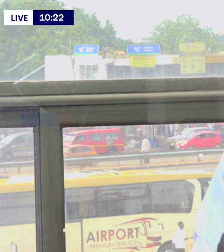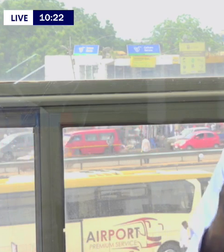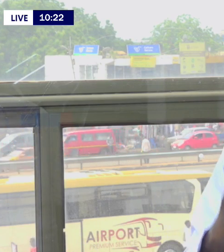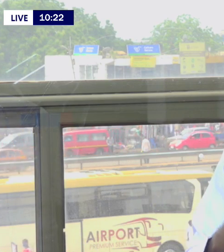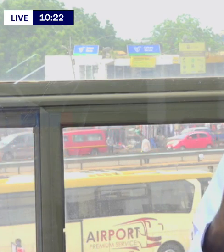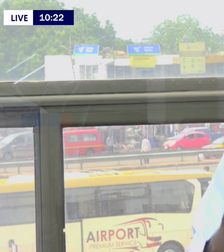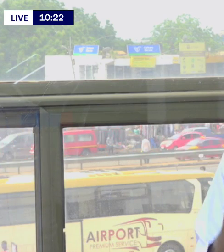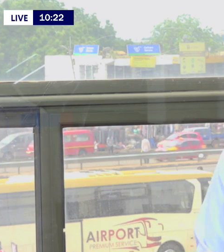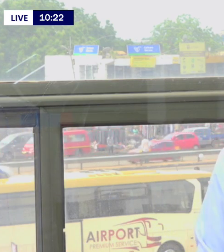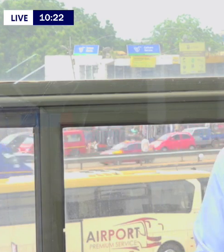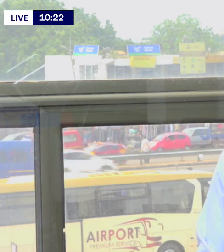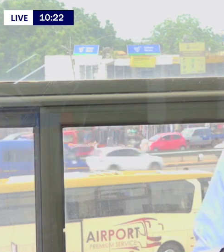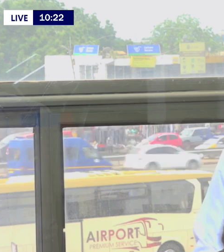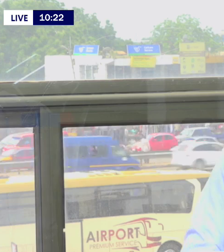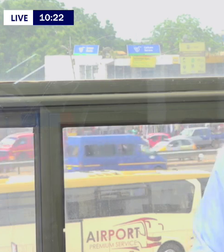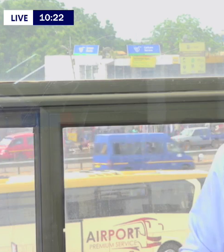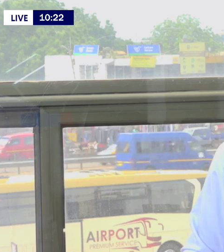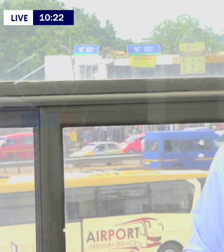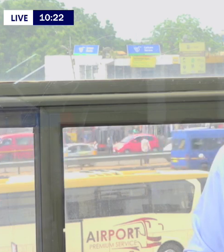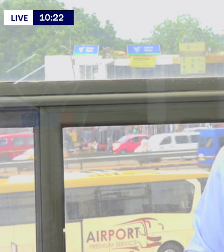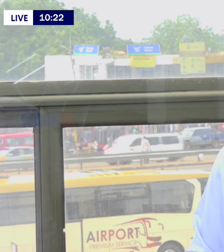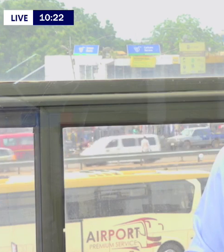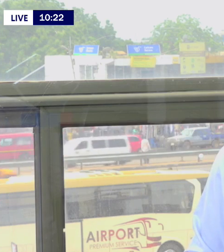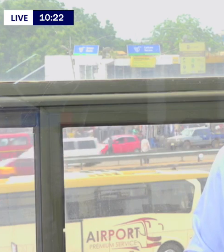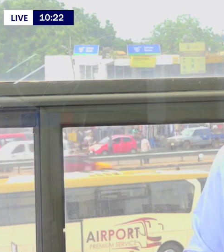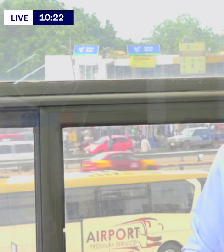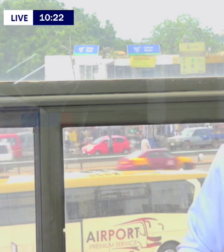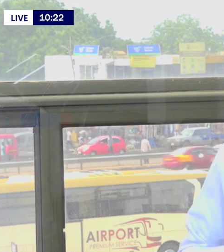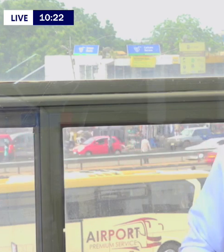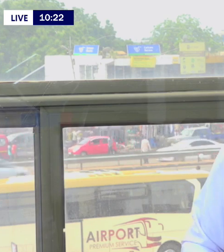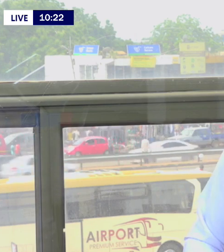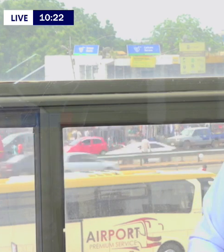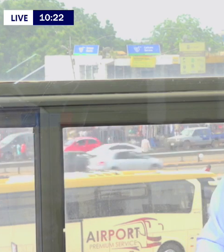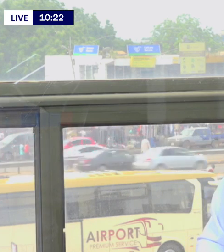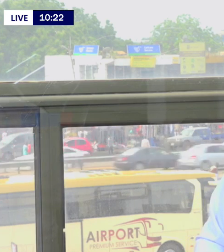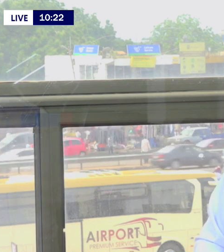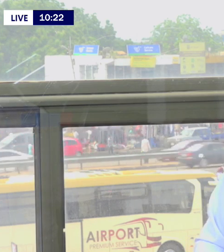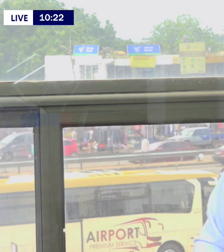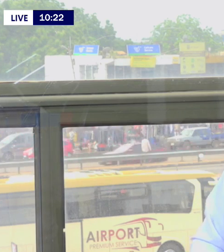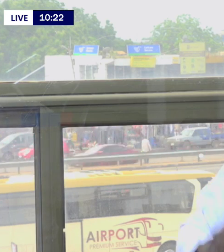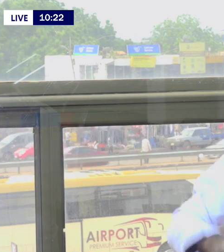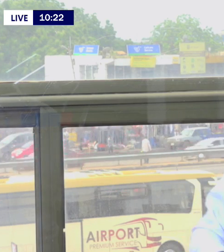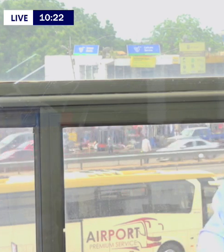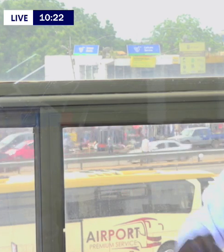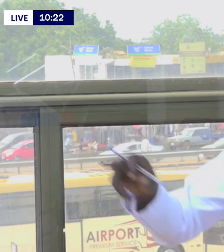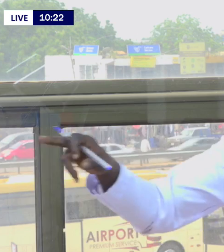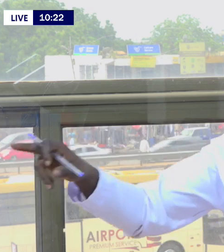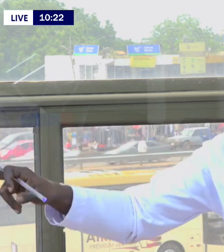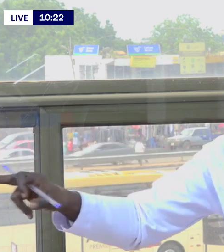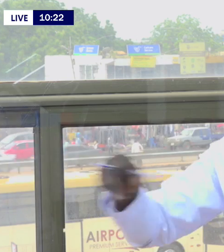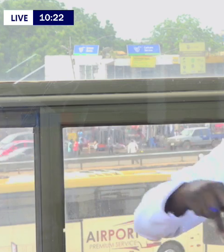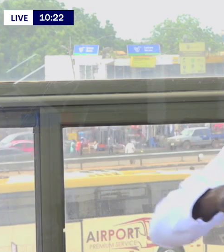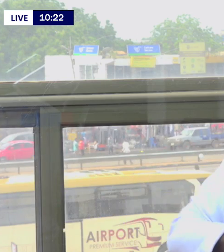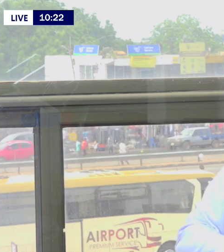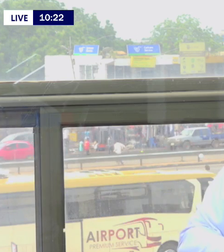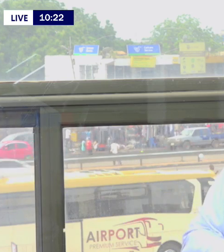the total number in the register name to me and show up, there is a problem somewhere. That